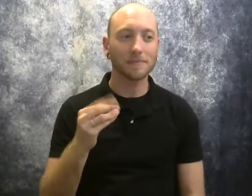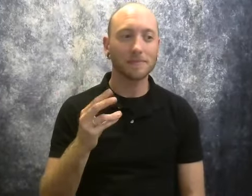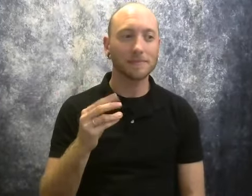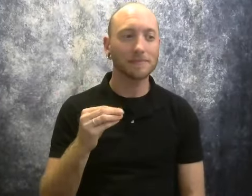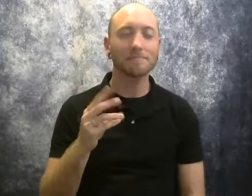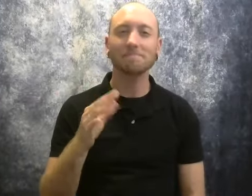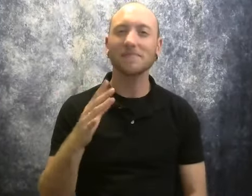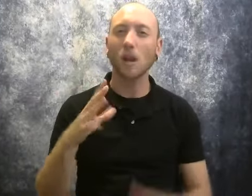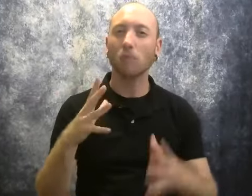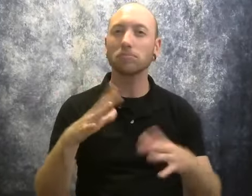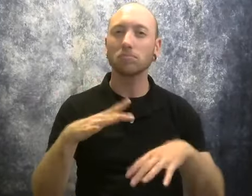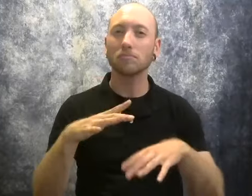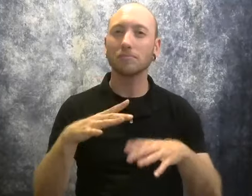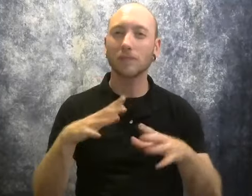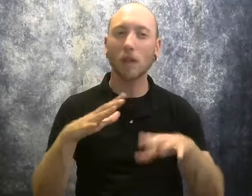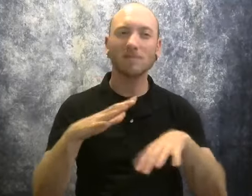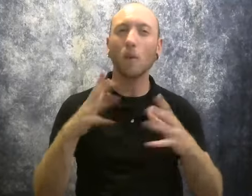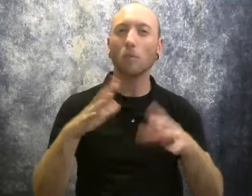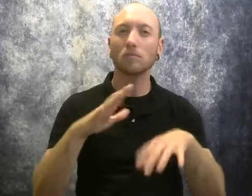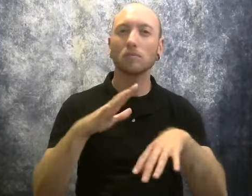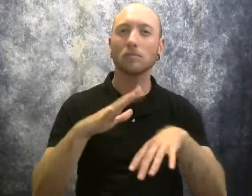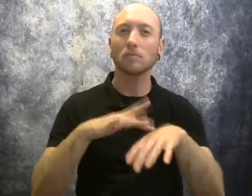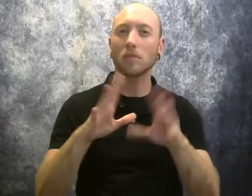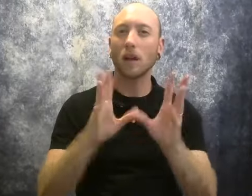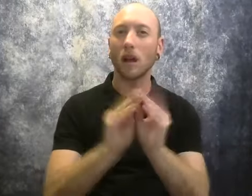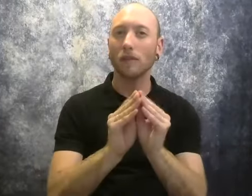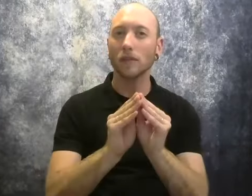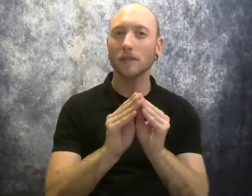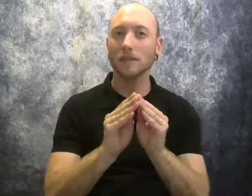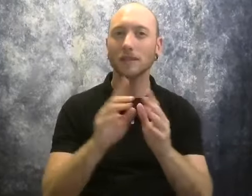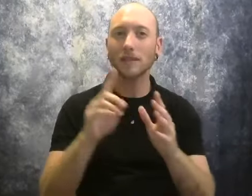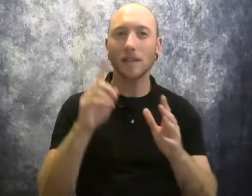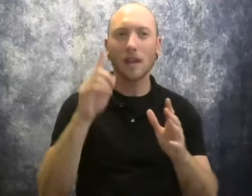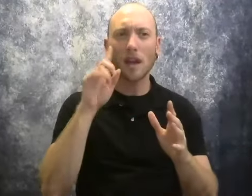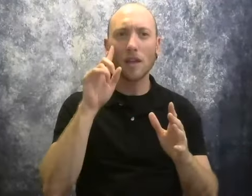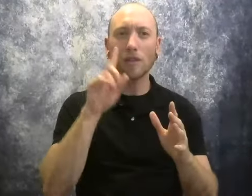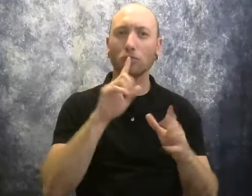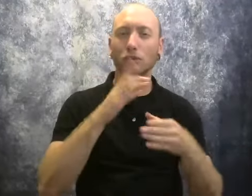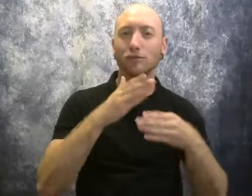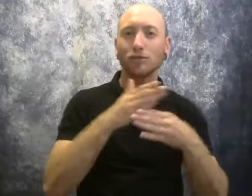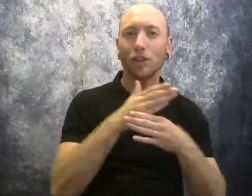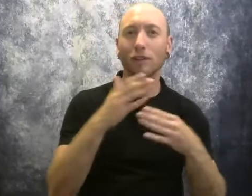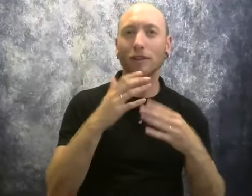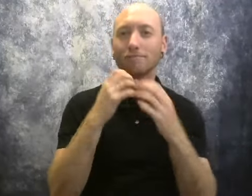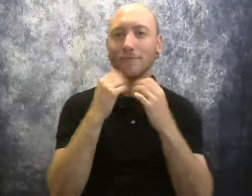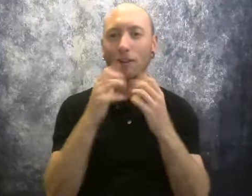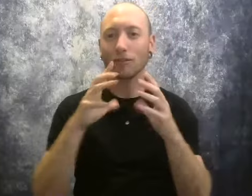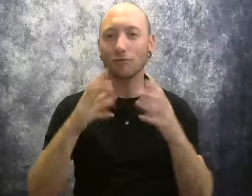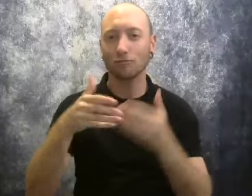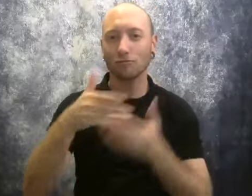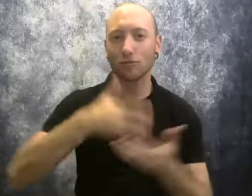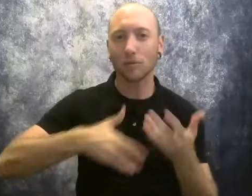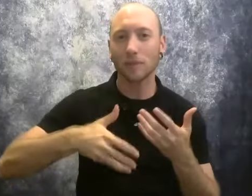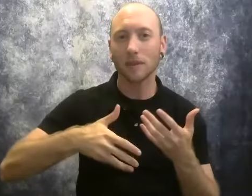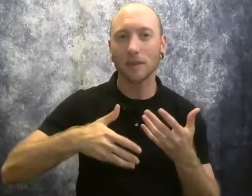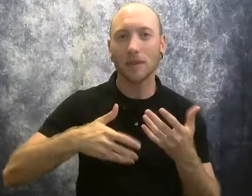first conference up in Auckland, flew up there, and there was all these people, and I thought it was a sharing, caring fellowship, and then